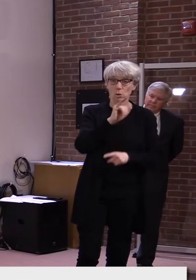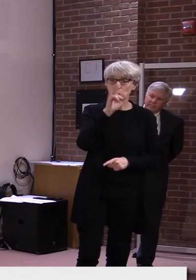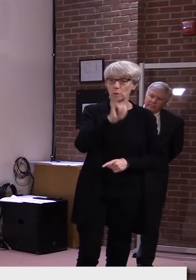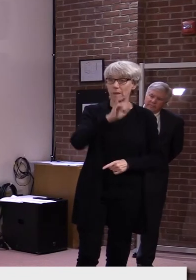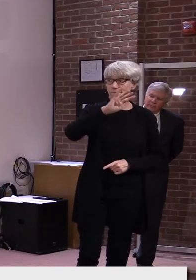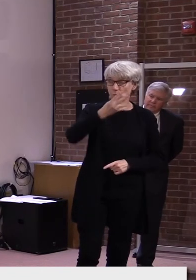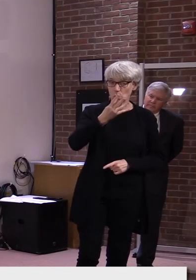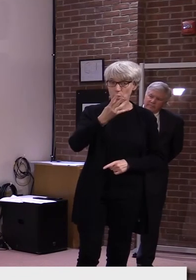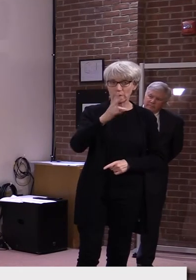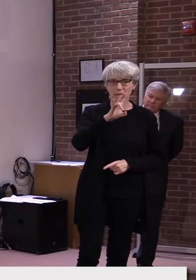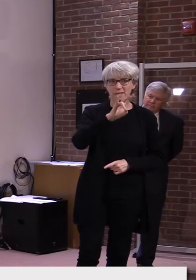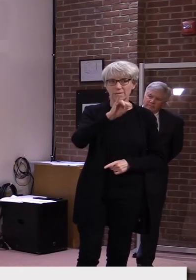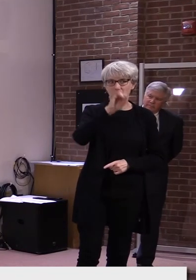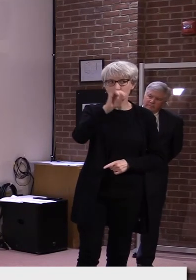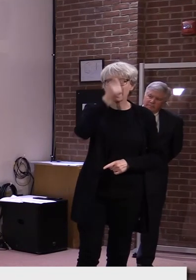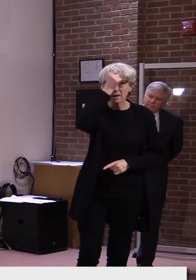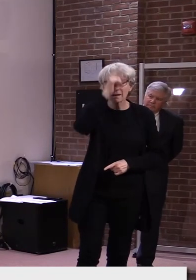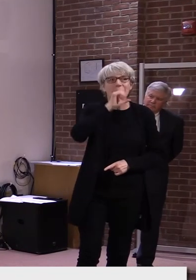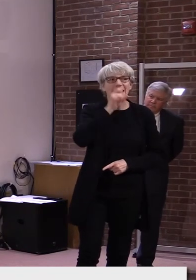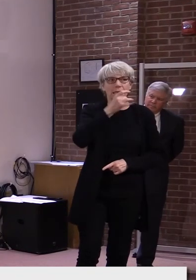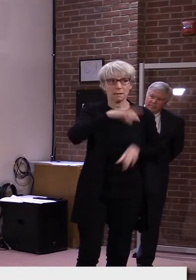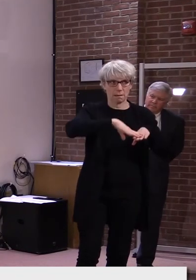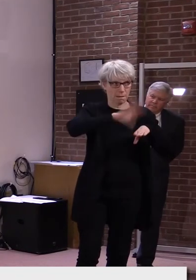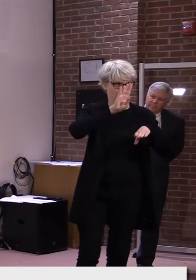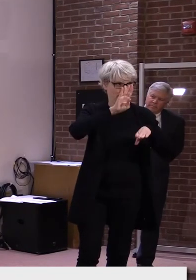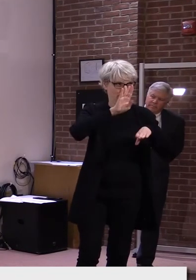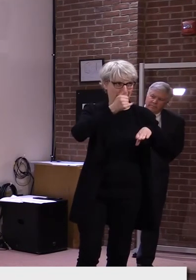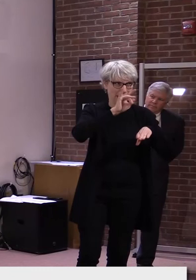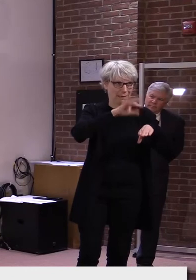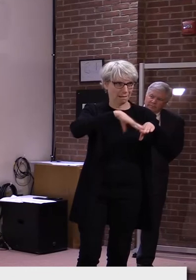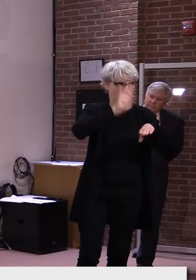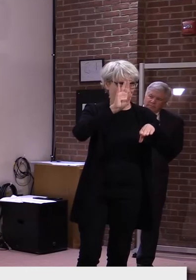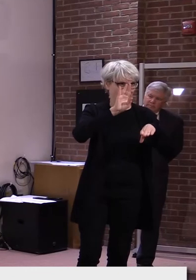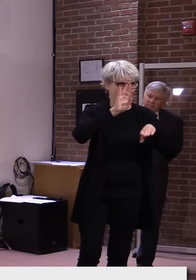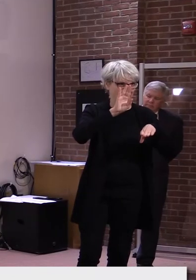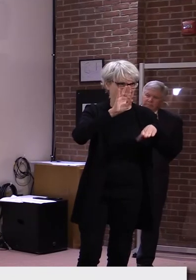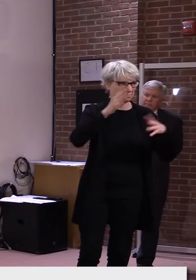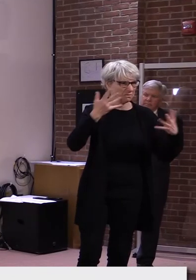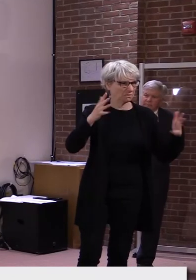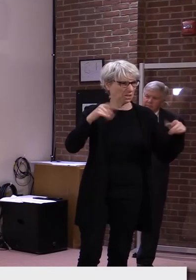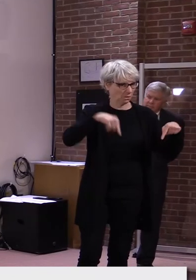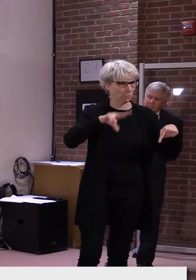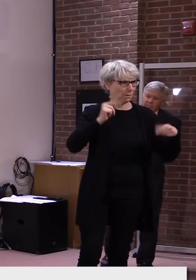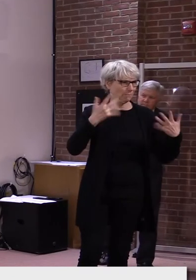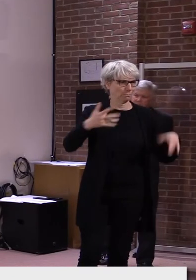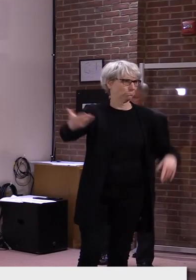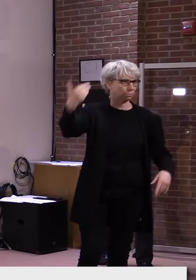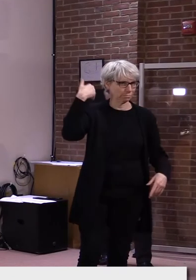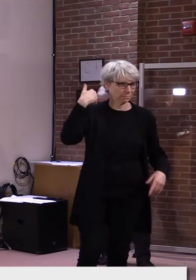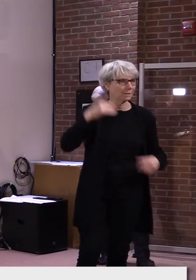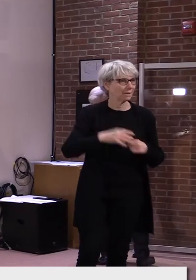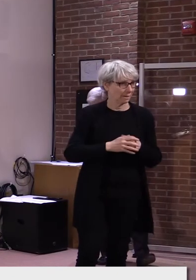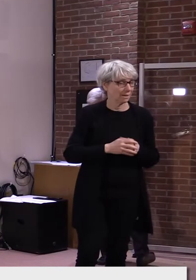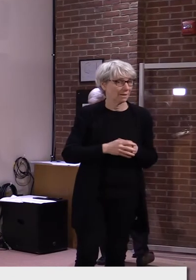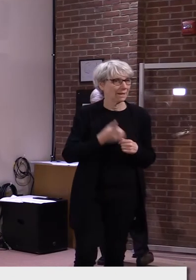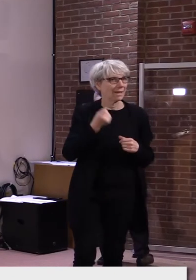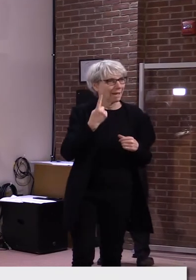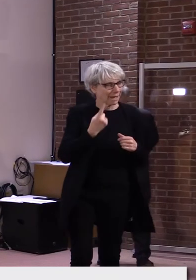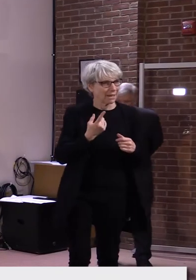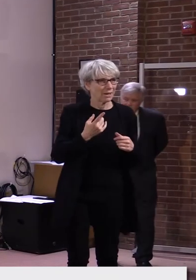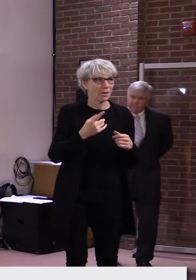those over 18. So we hit that mark a while ago here in Vermont. So again, it really